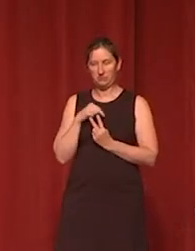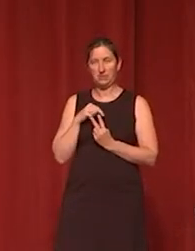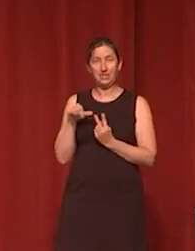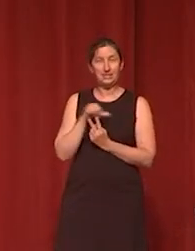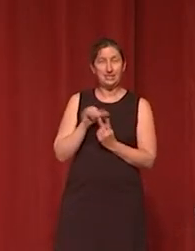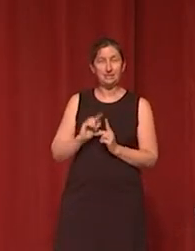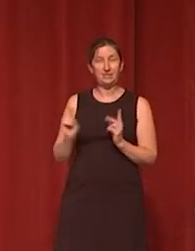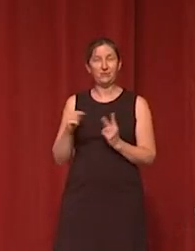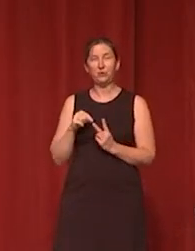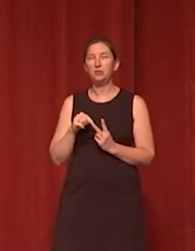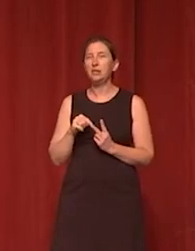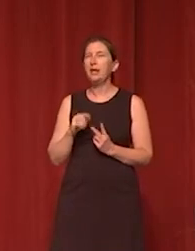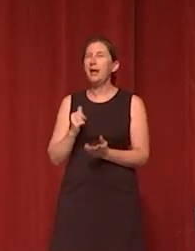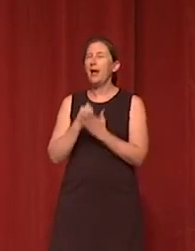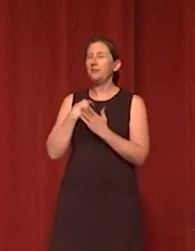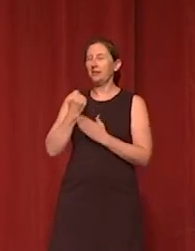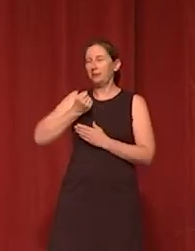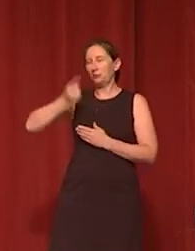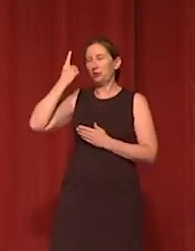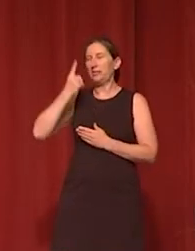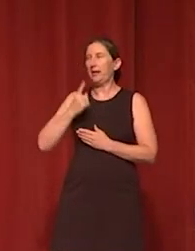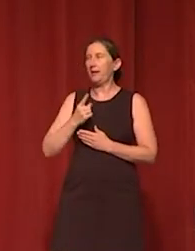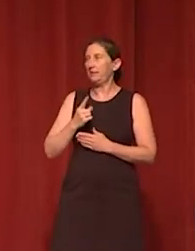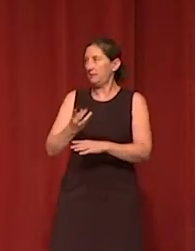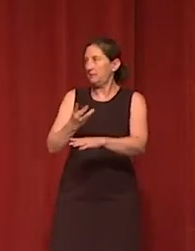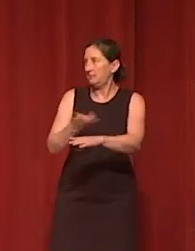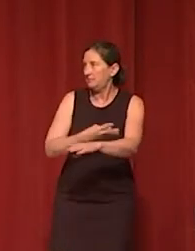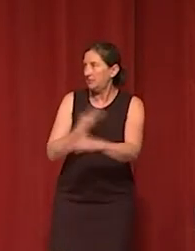not. We had a really